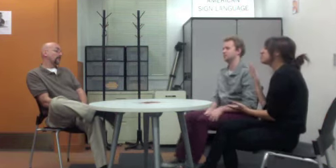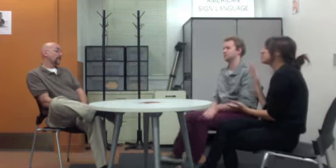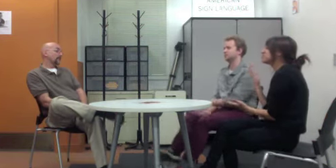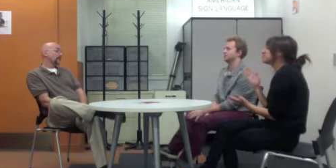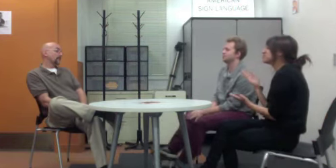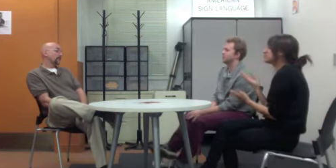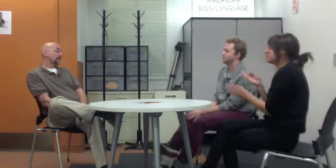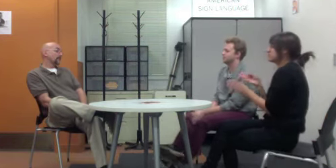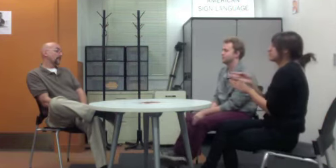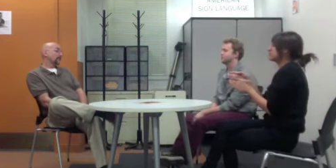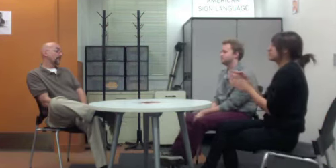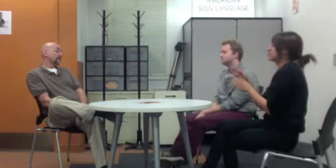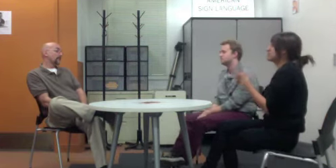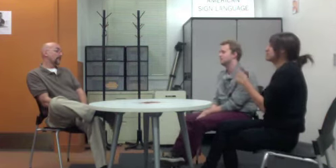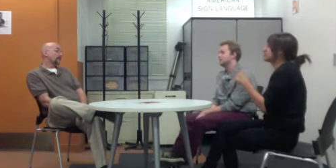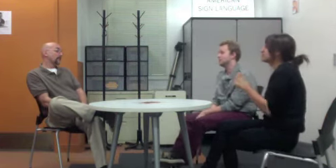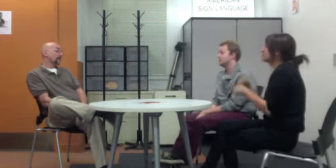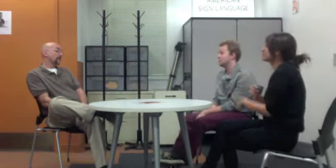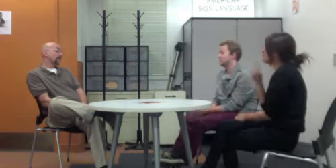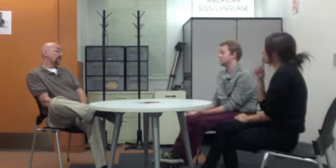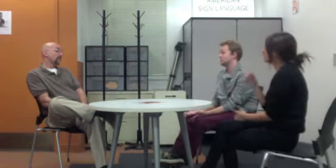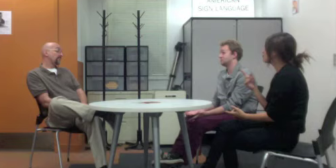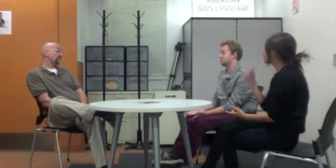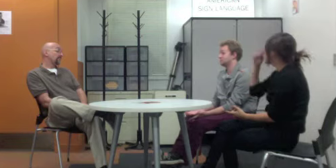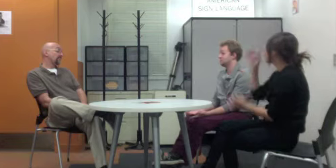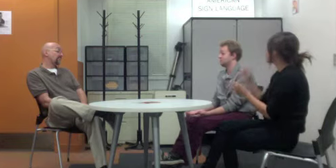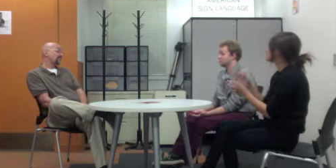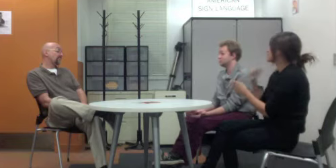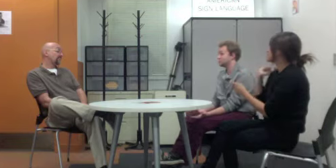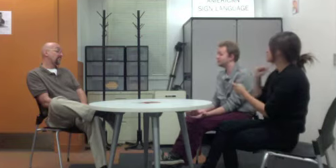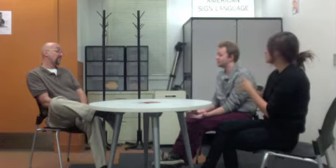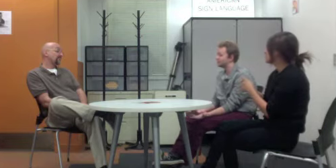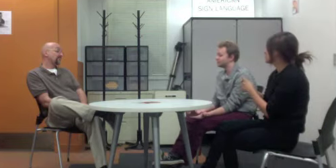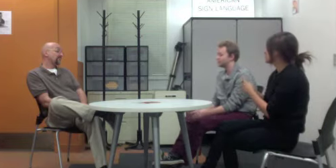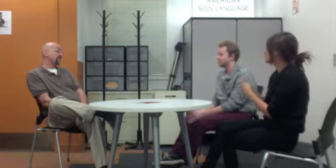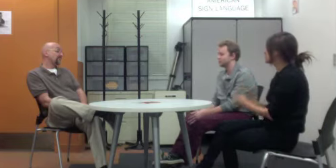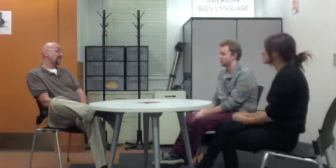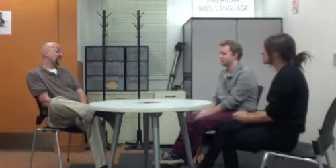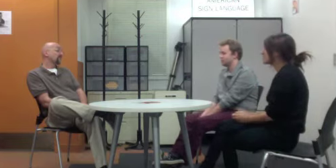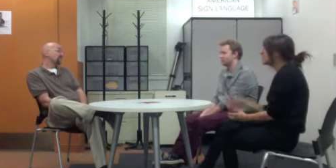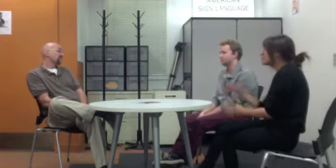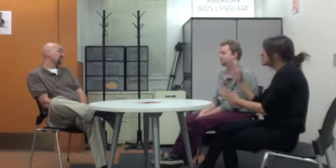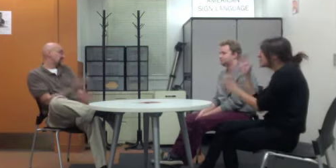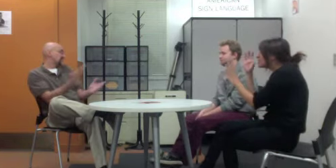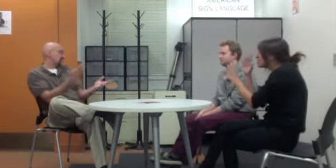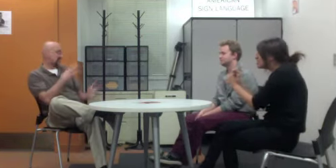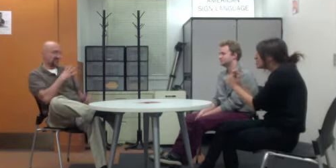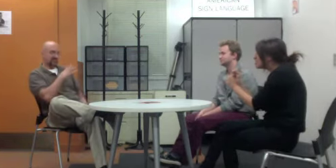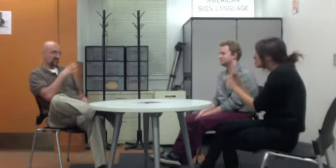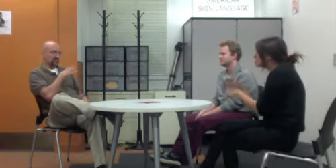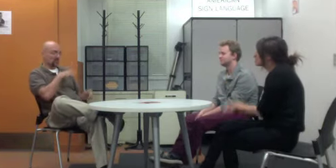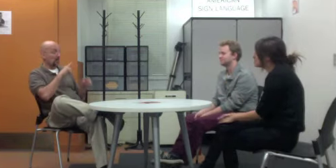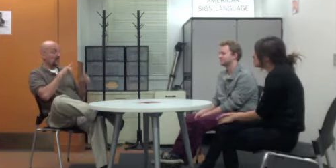my Spanish. So, I mean, it's intriguing, of course, but I don't know. Sure.